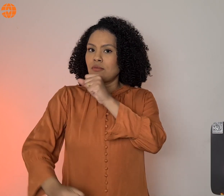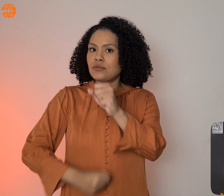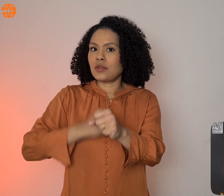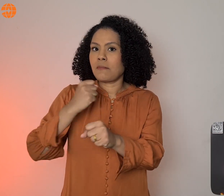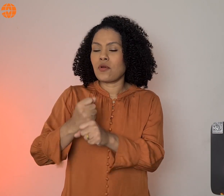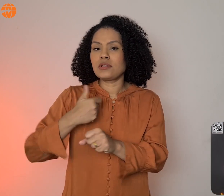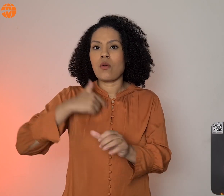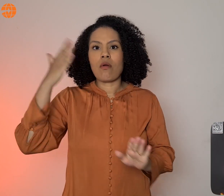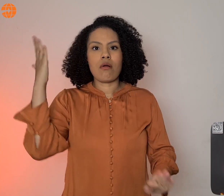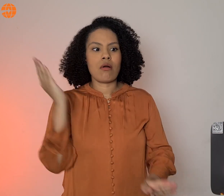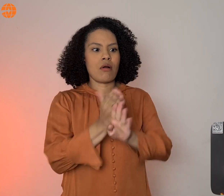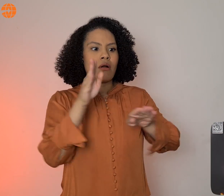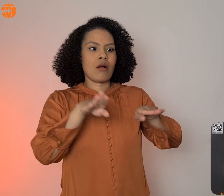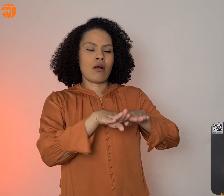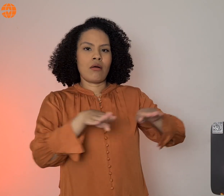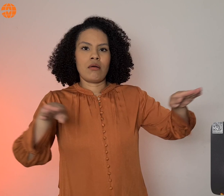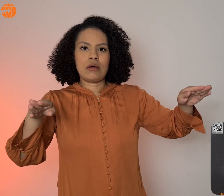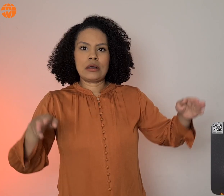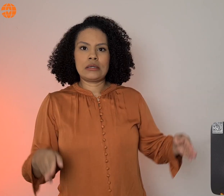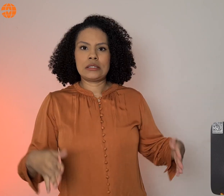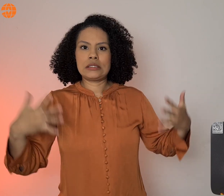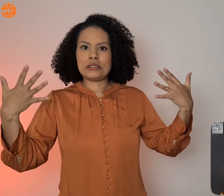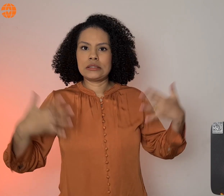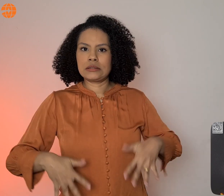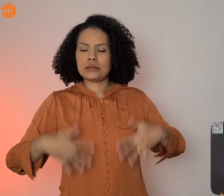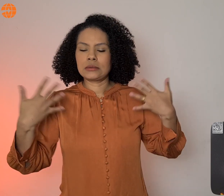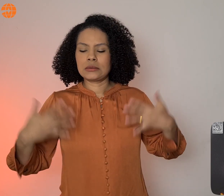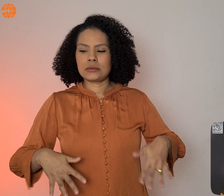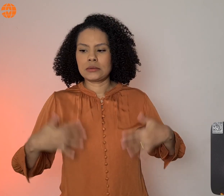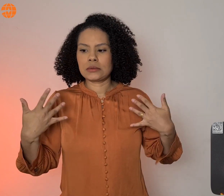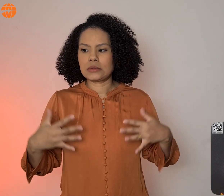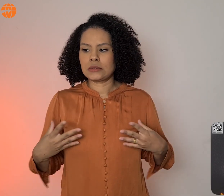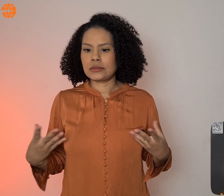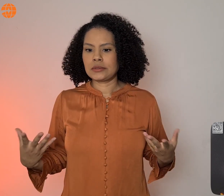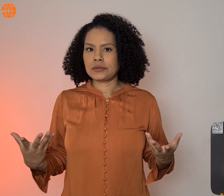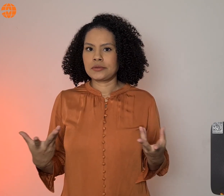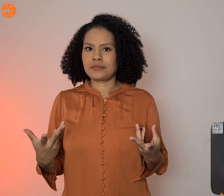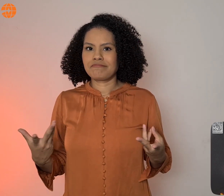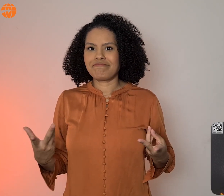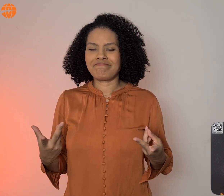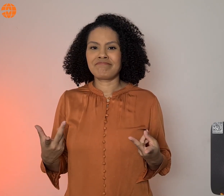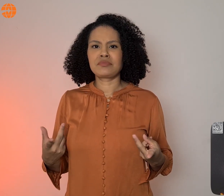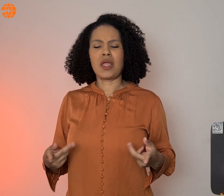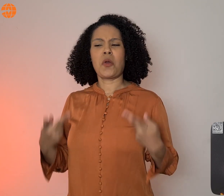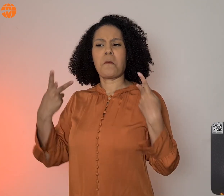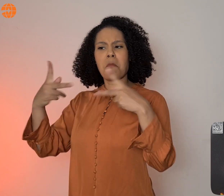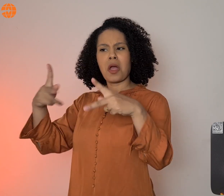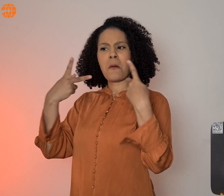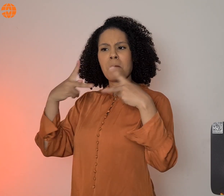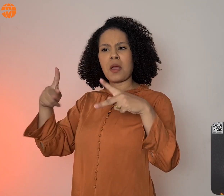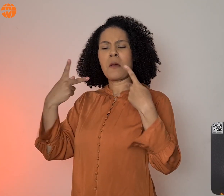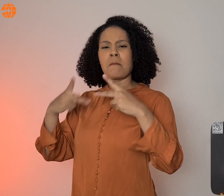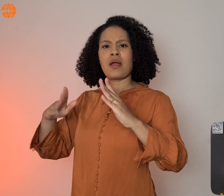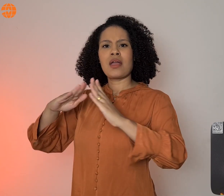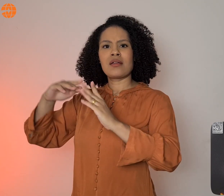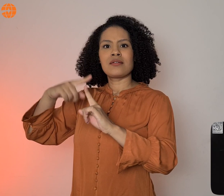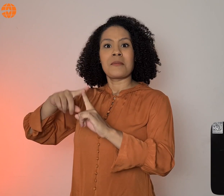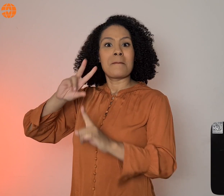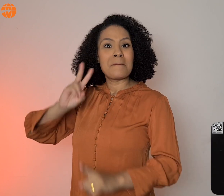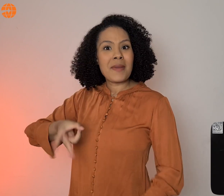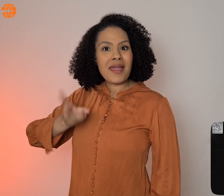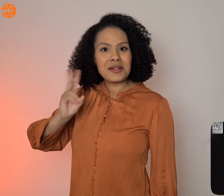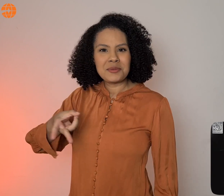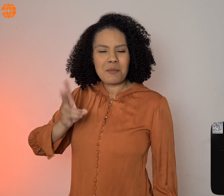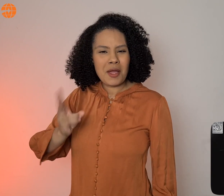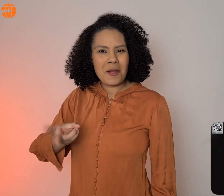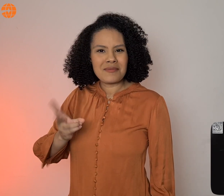anos depois, eu achei a caixa. And I was speaking at that same church E eu estava falando para aquela mesma igreja, right